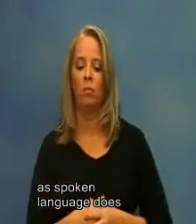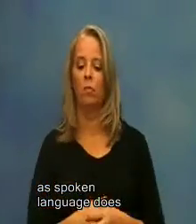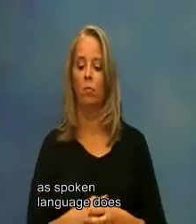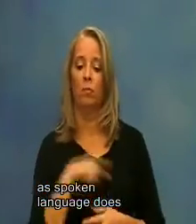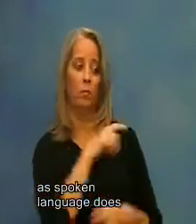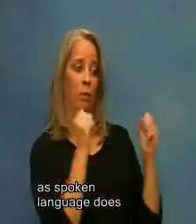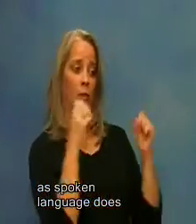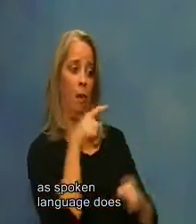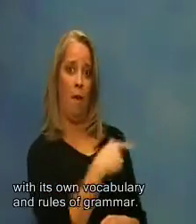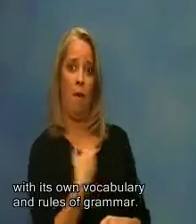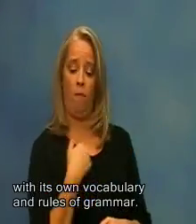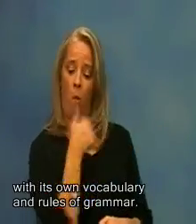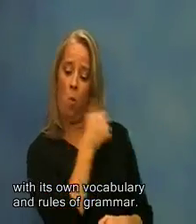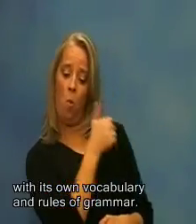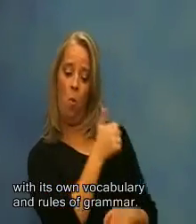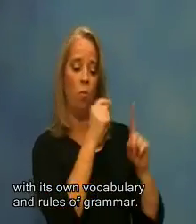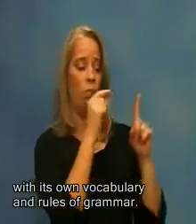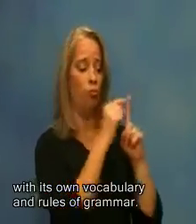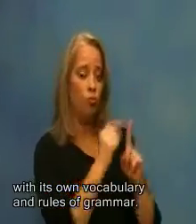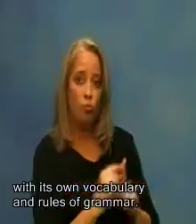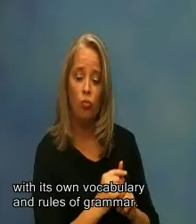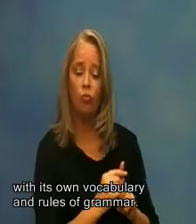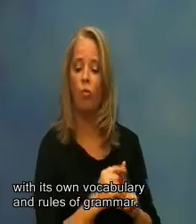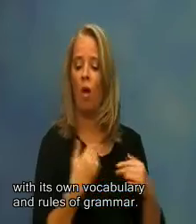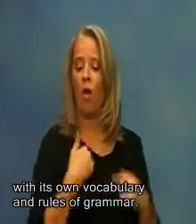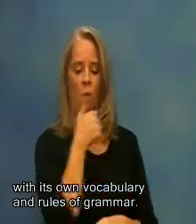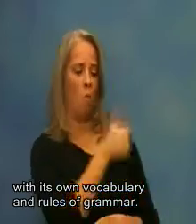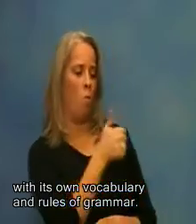language does with its own vocabulary and rules of grammar.